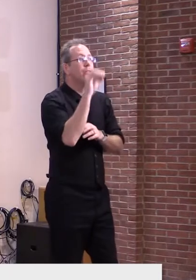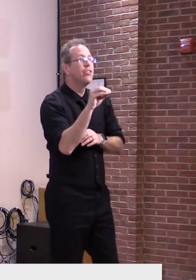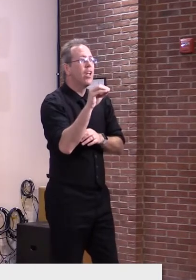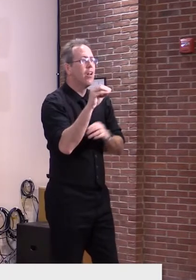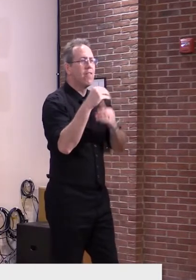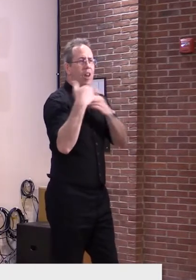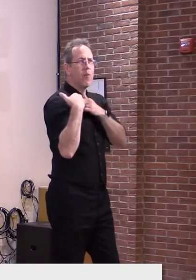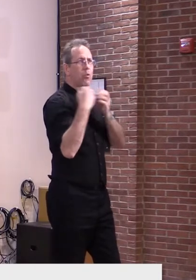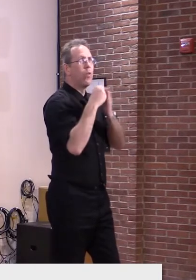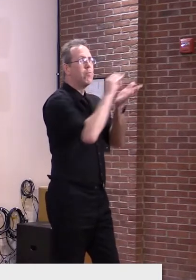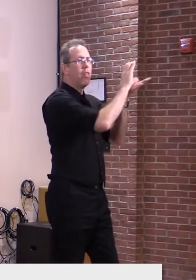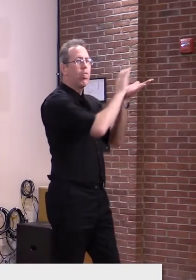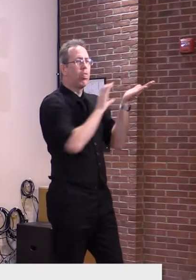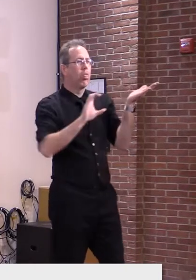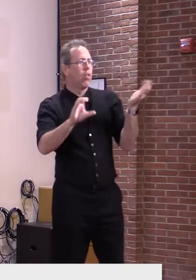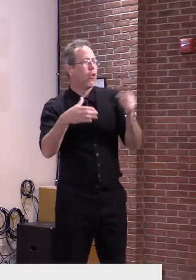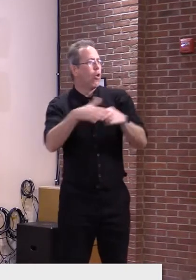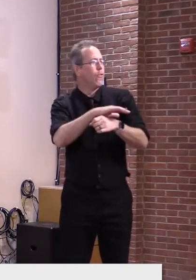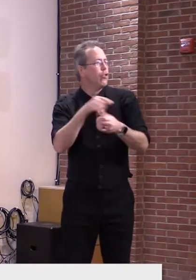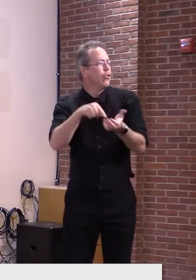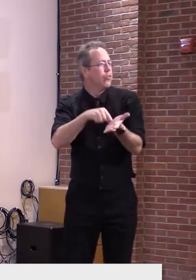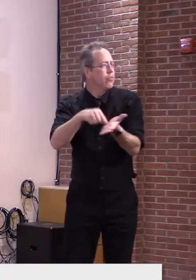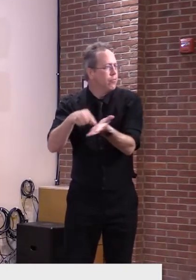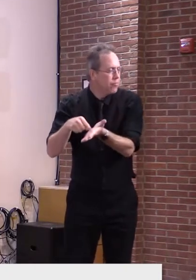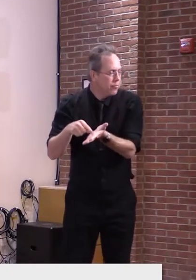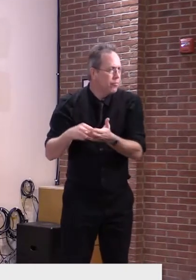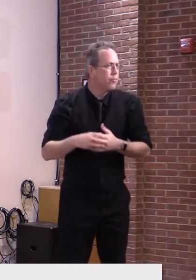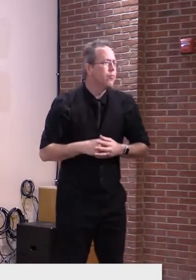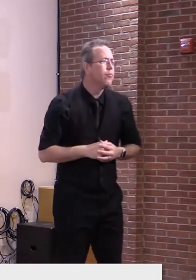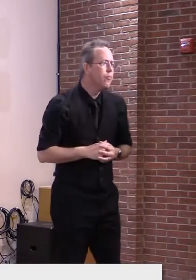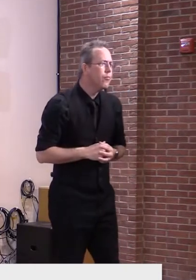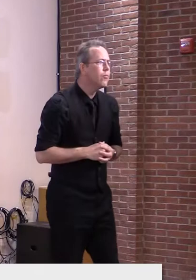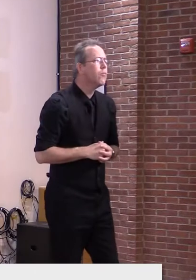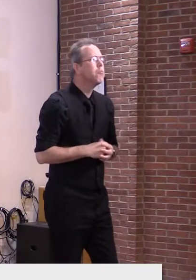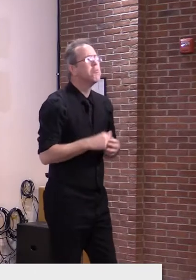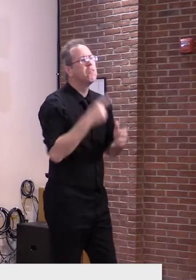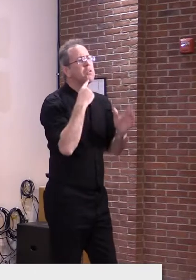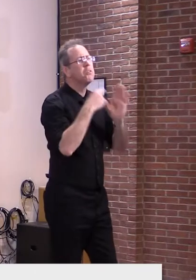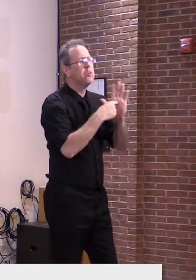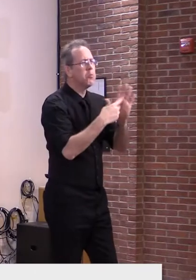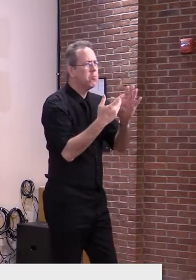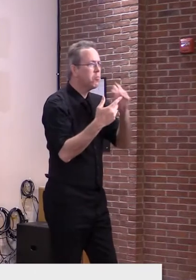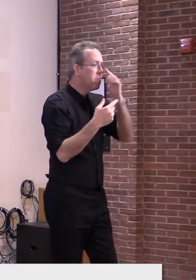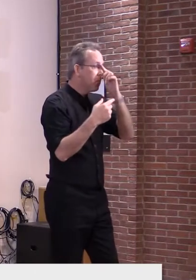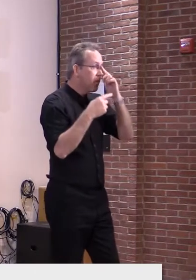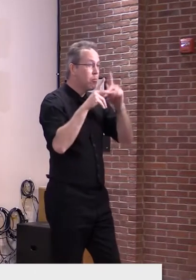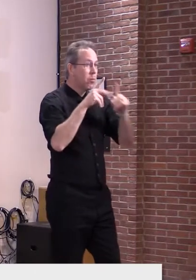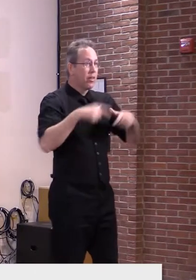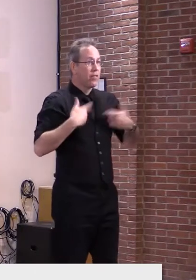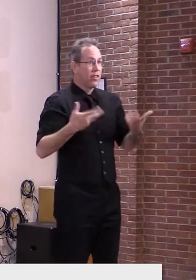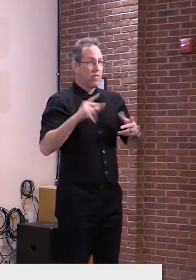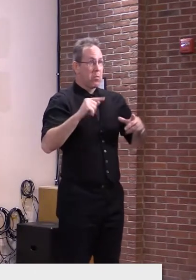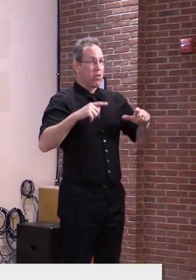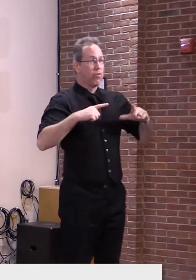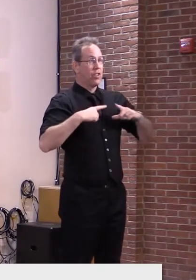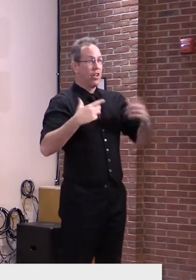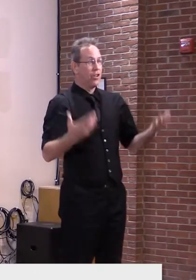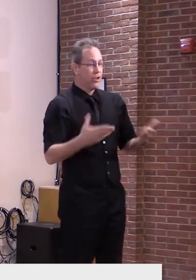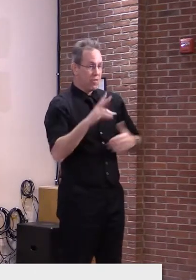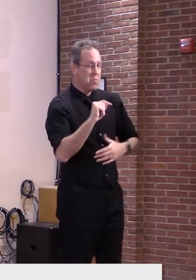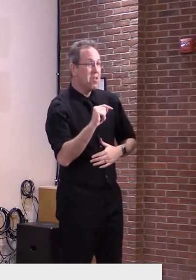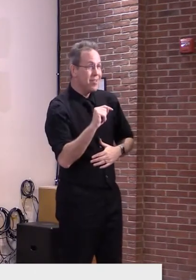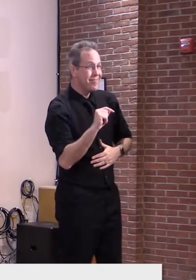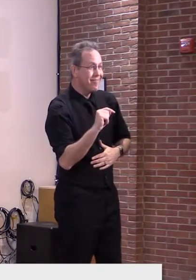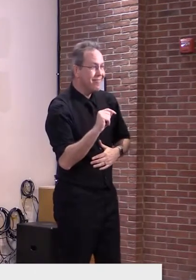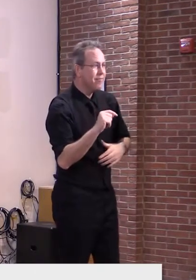of June 30, if we had everybody retired in the state of Vermont, they would get 59 cents on the